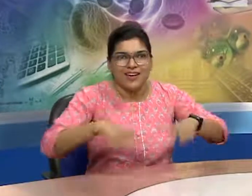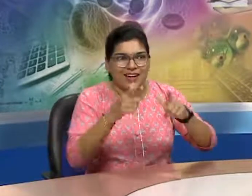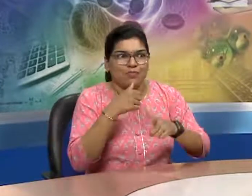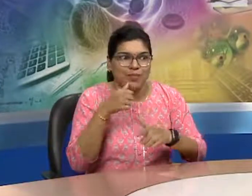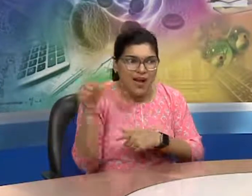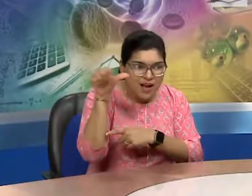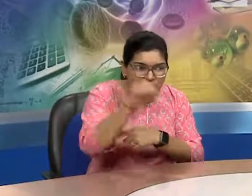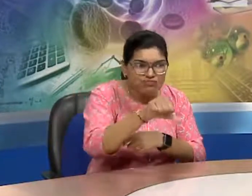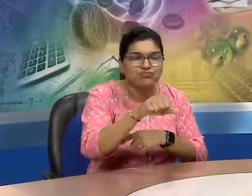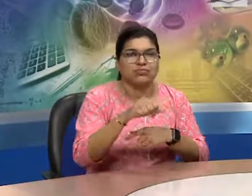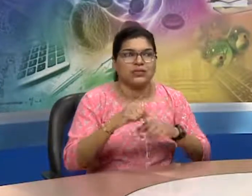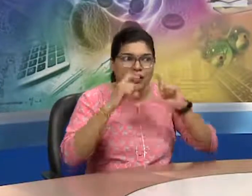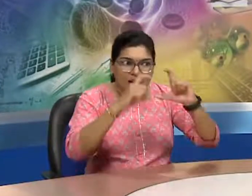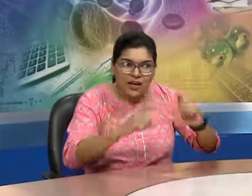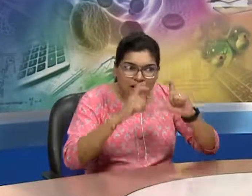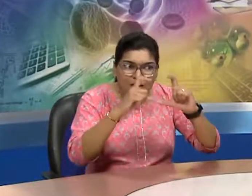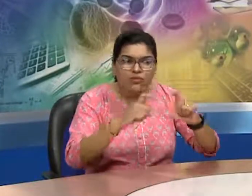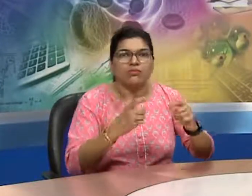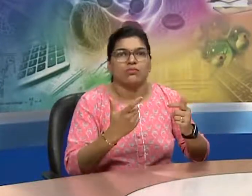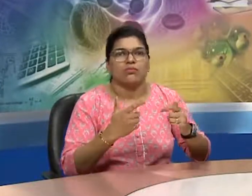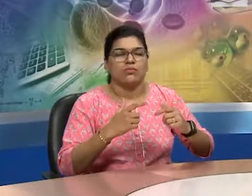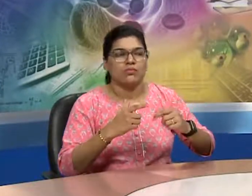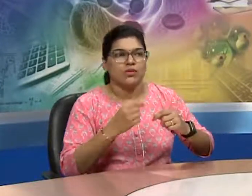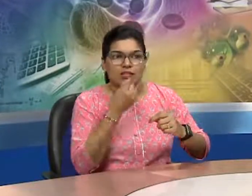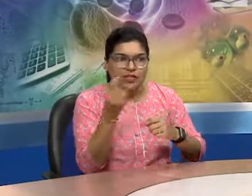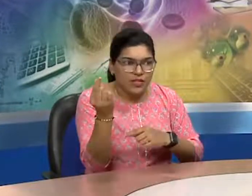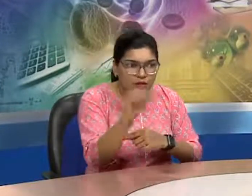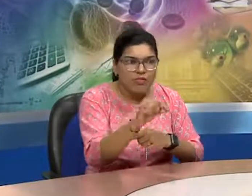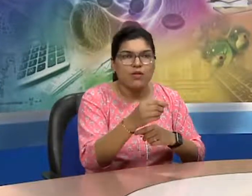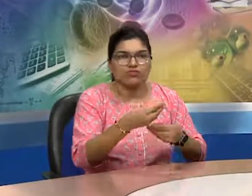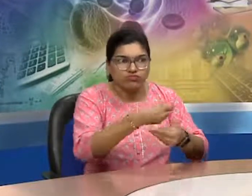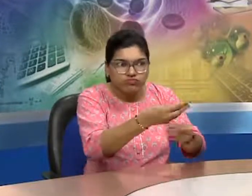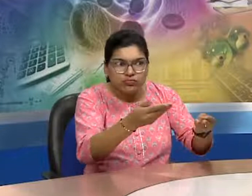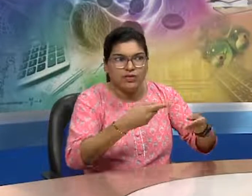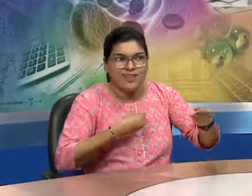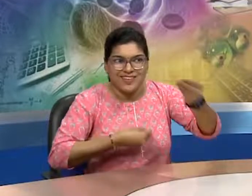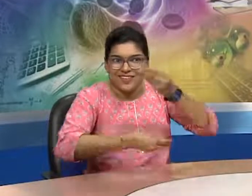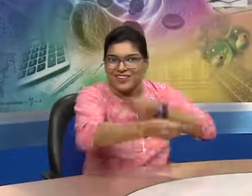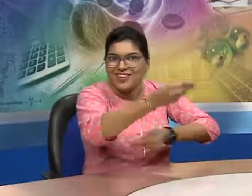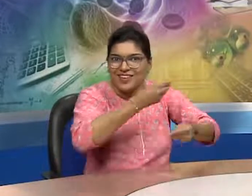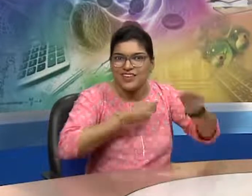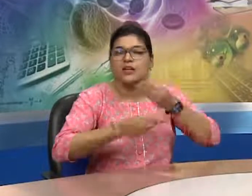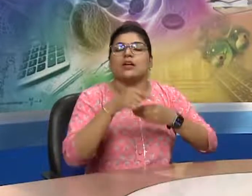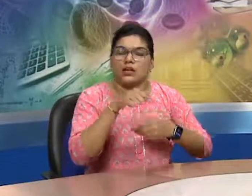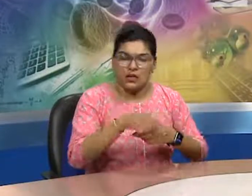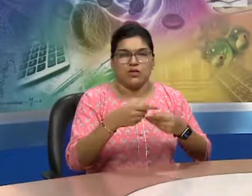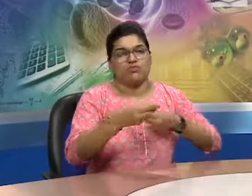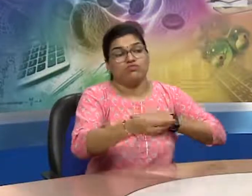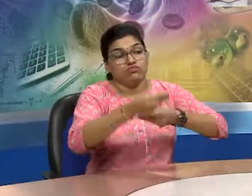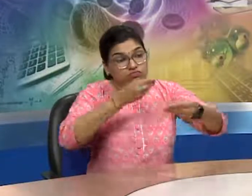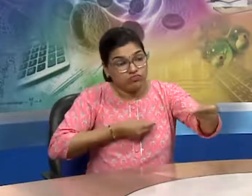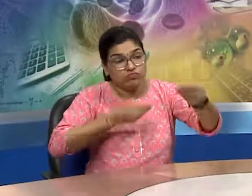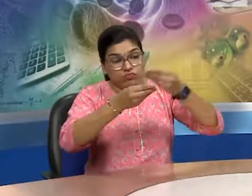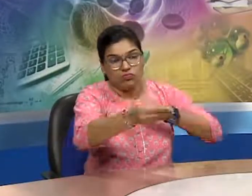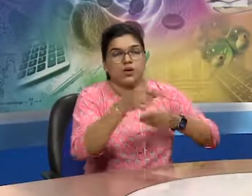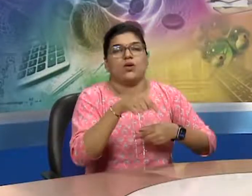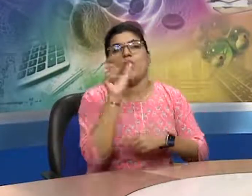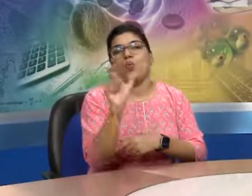other. We give water to plants, we give fertilizers to